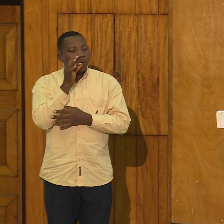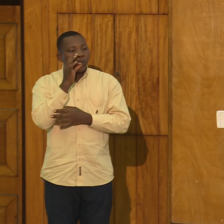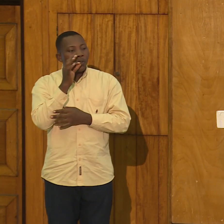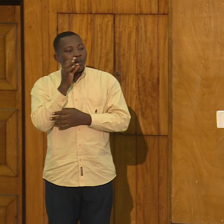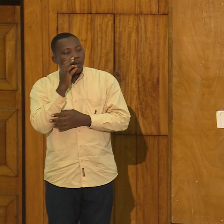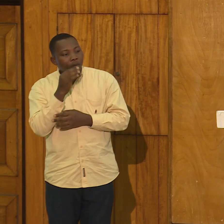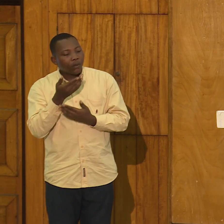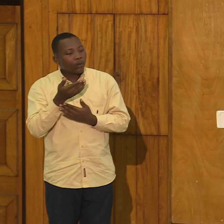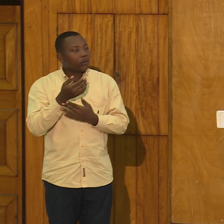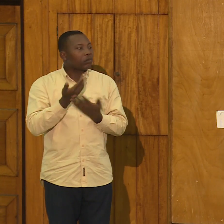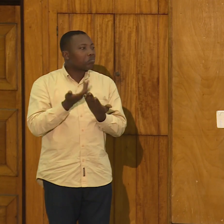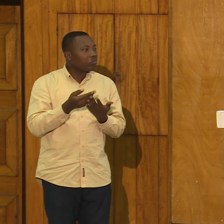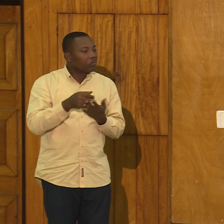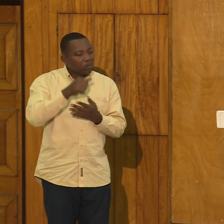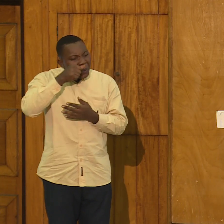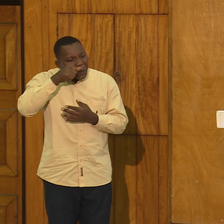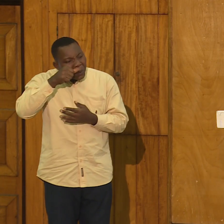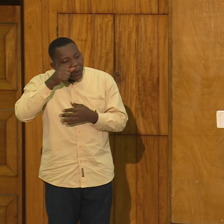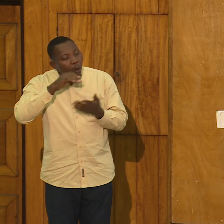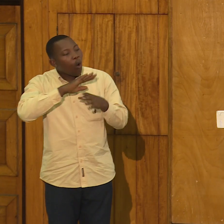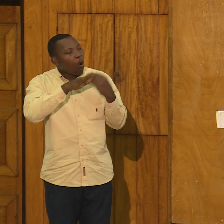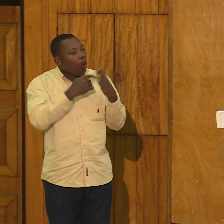cascade showing